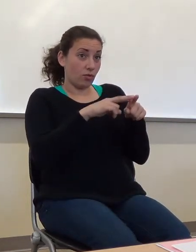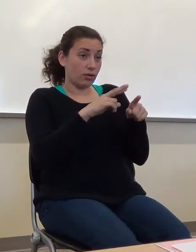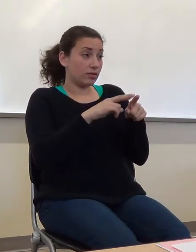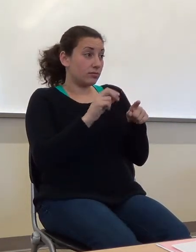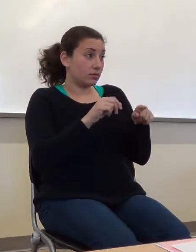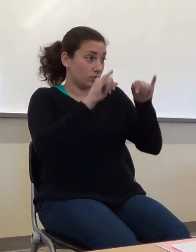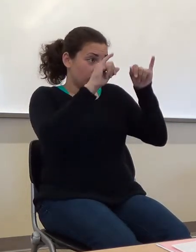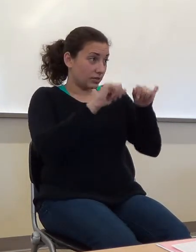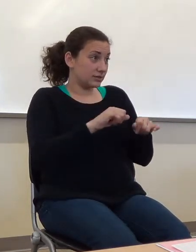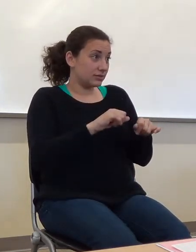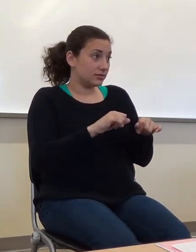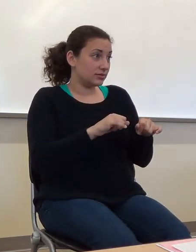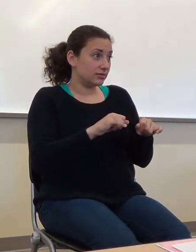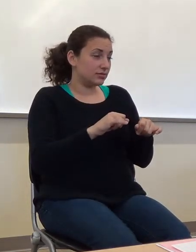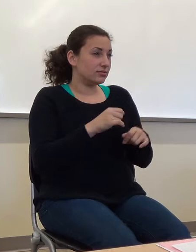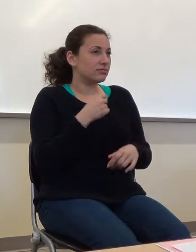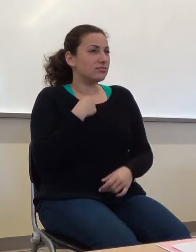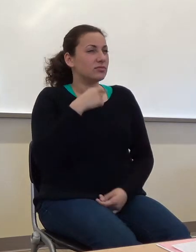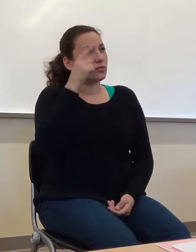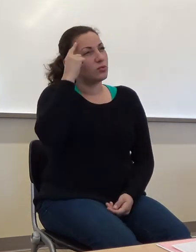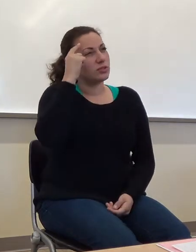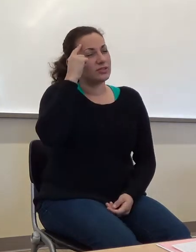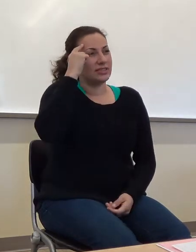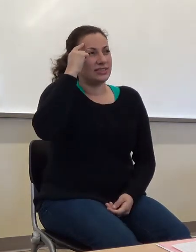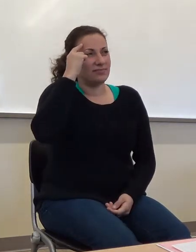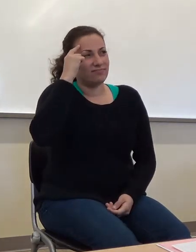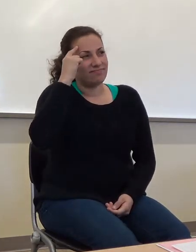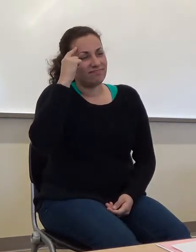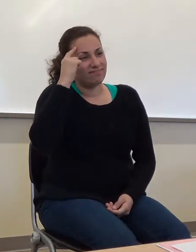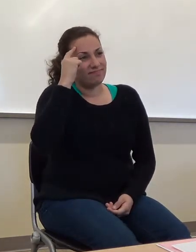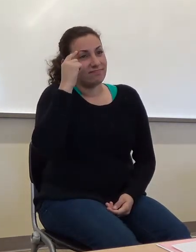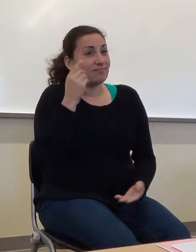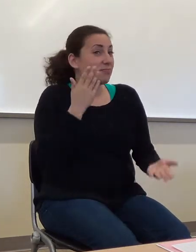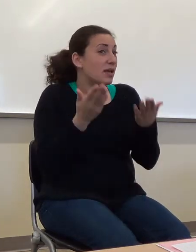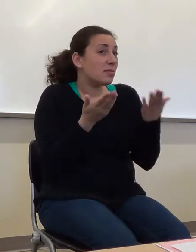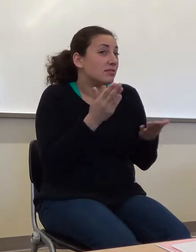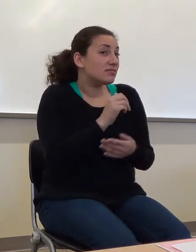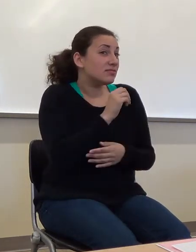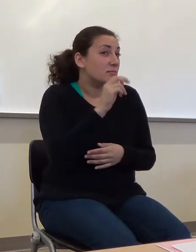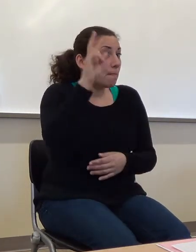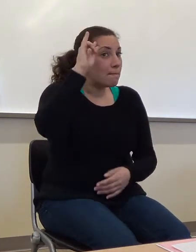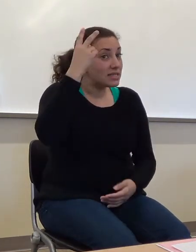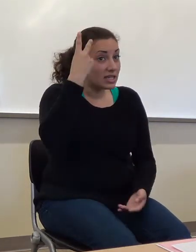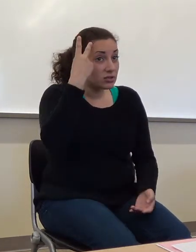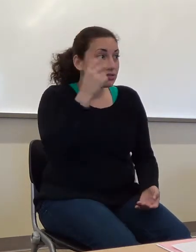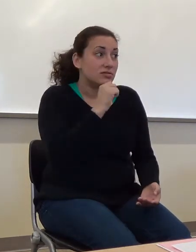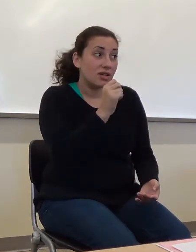quizzes, and I'm wondering whether it may be a misunderstanding